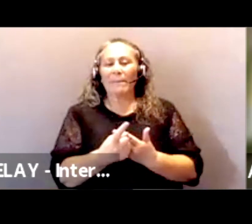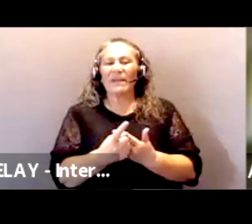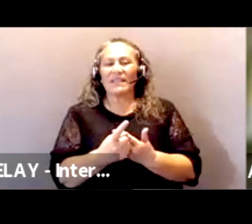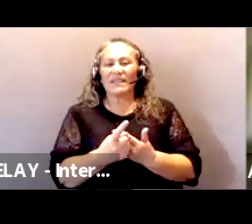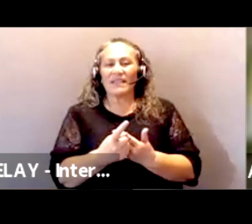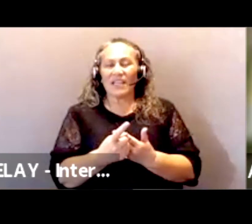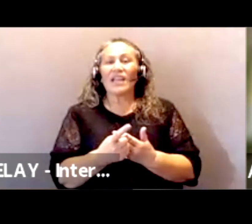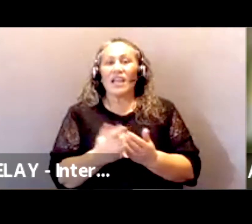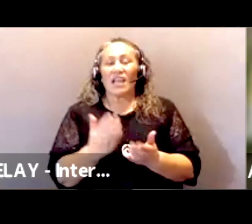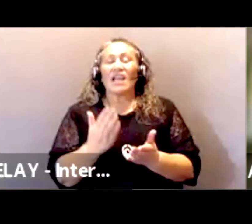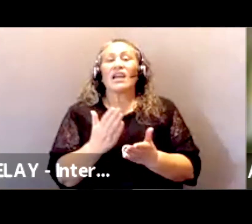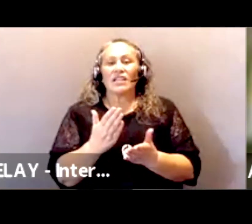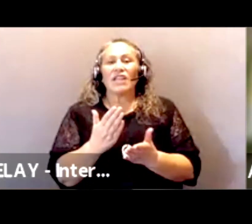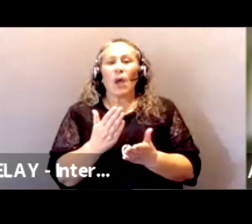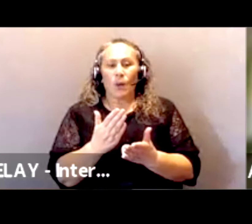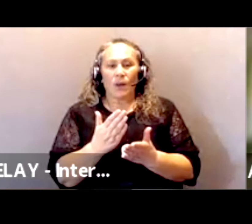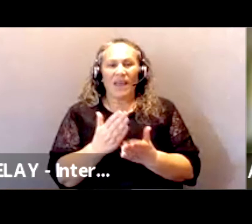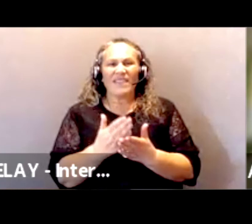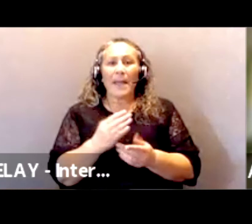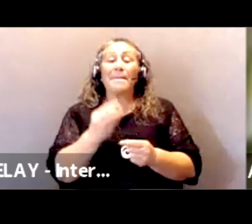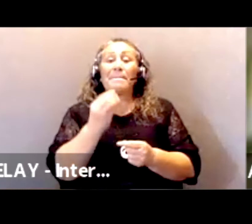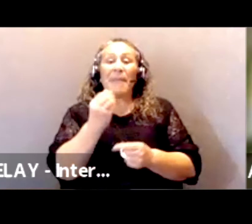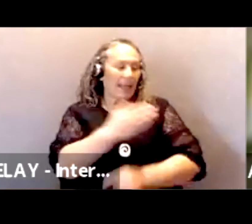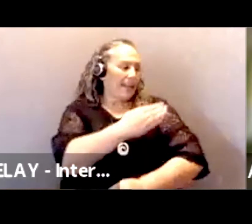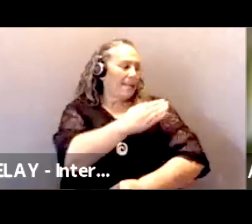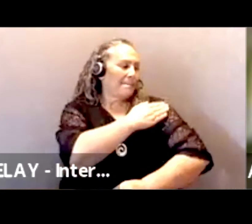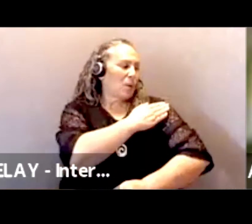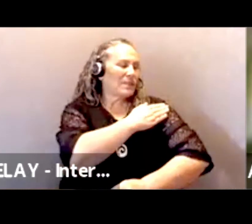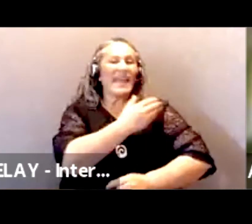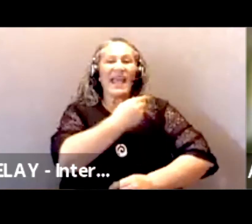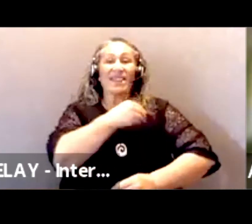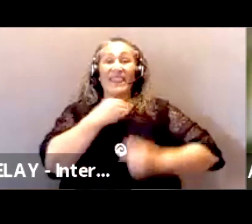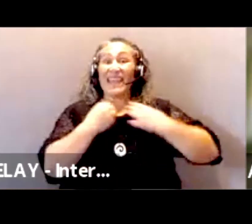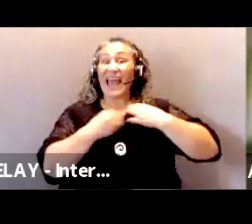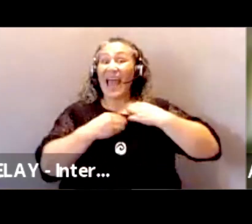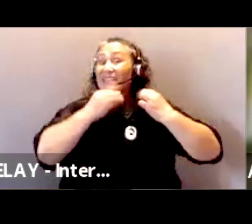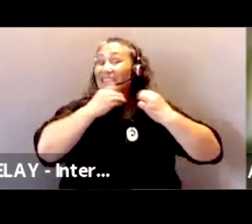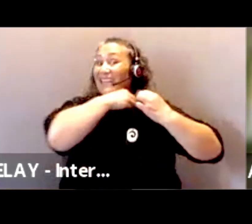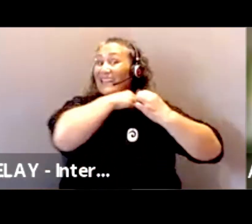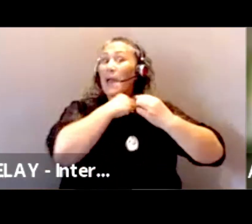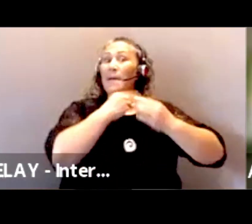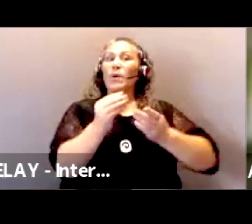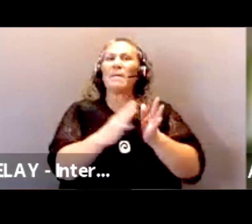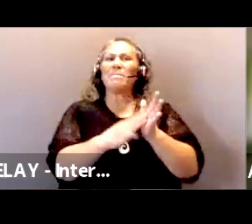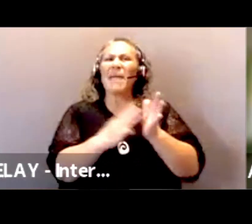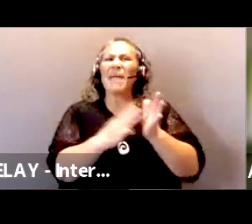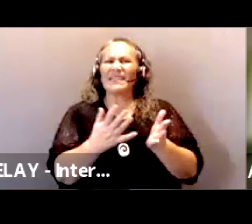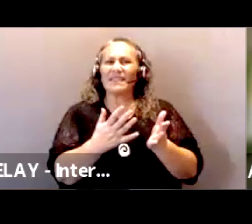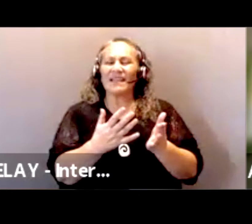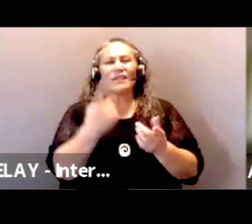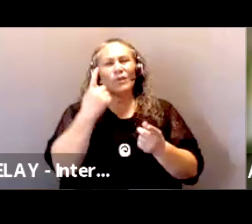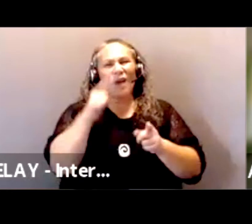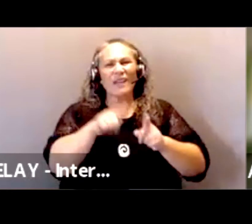a magnet under a dressing, covered it with makeup, and then that's how they stuck it to them. So I don't know why these people think